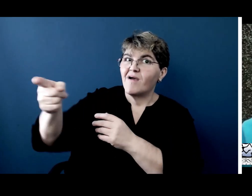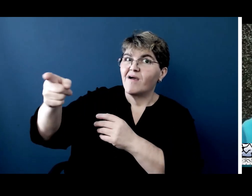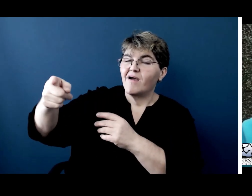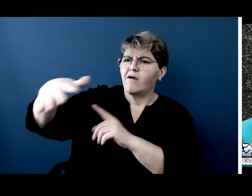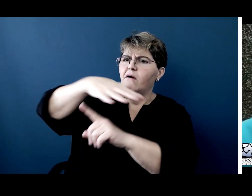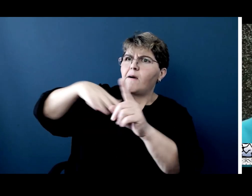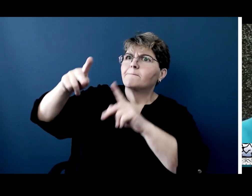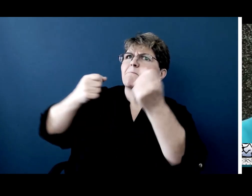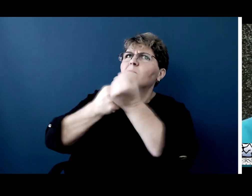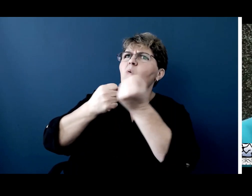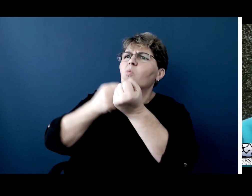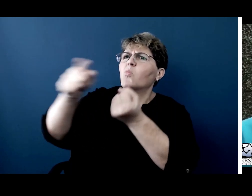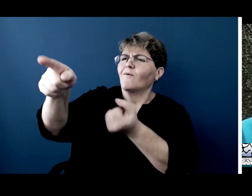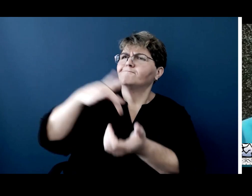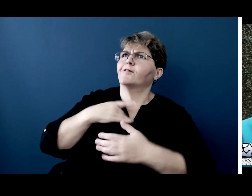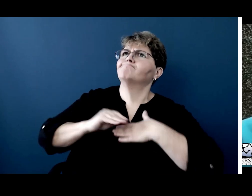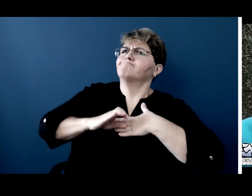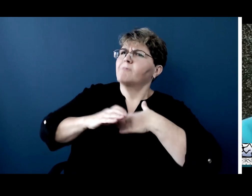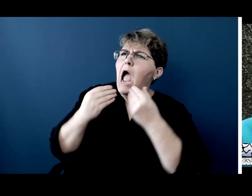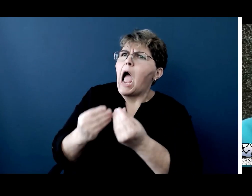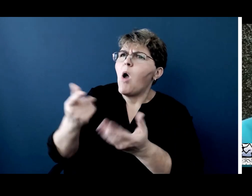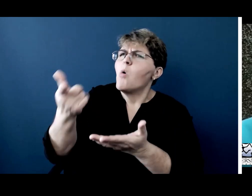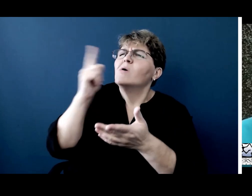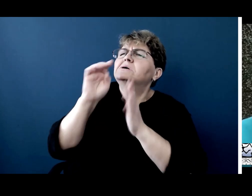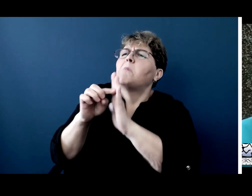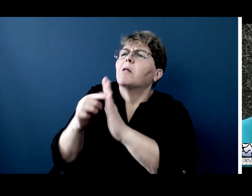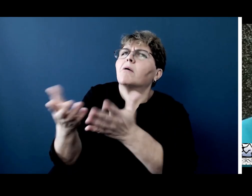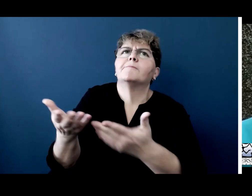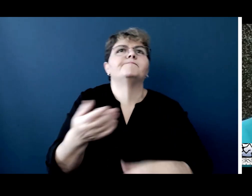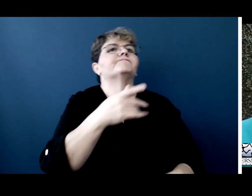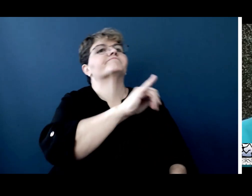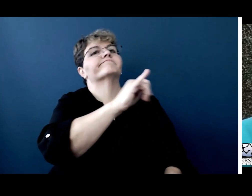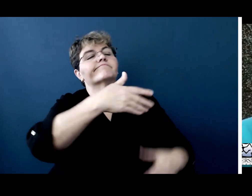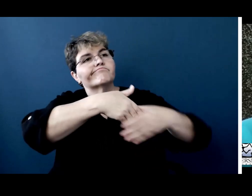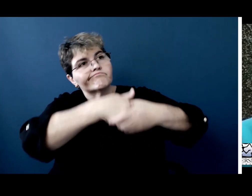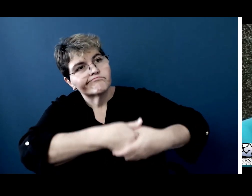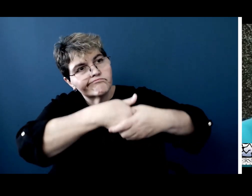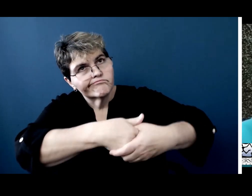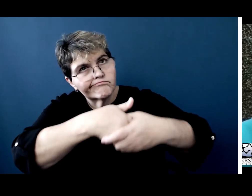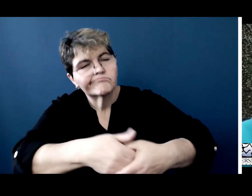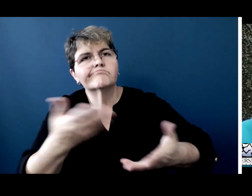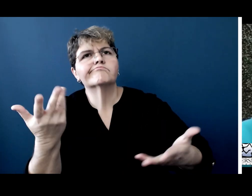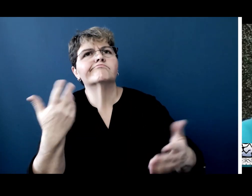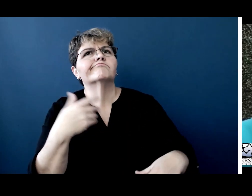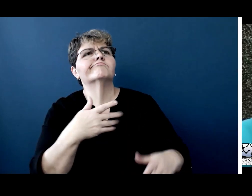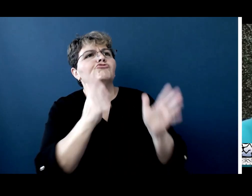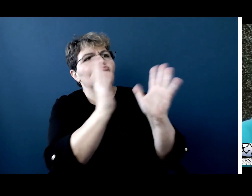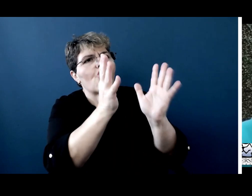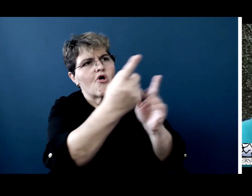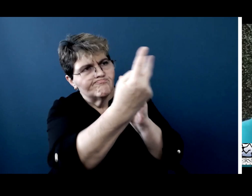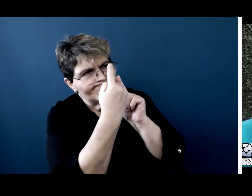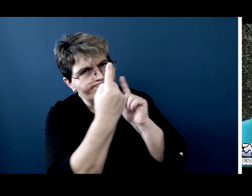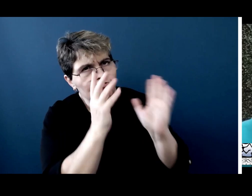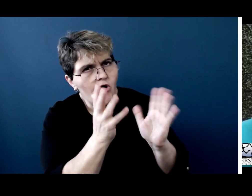like you were dealing with a friend, yeah, what advice would you give to someone else maybe though, that just lost someone? I would say,